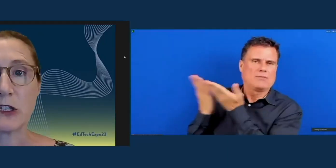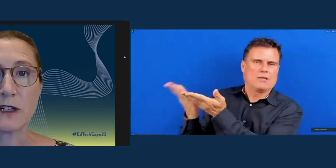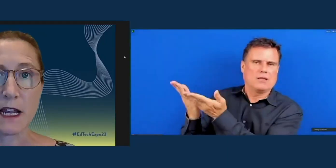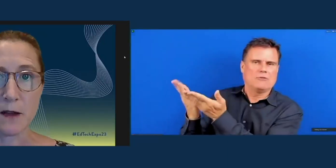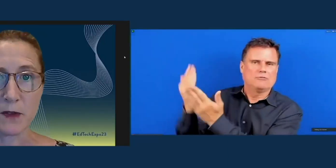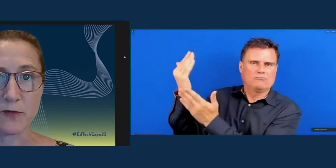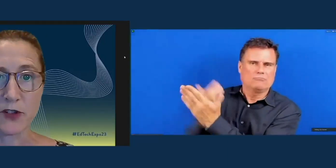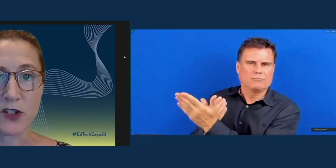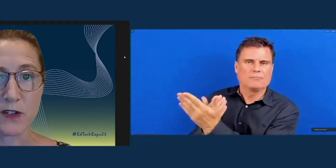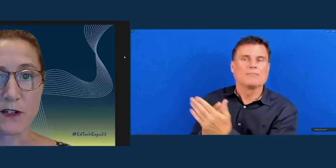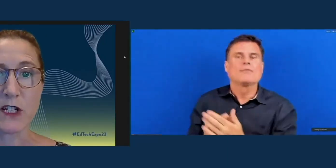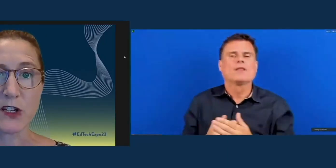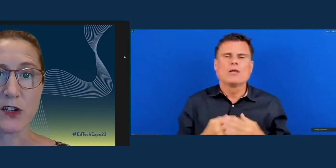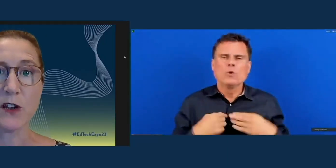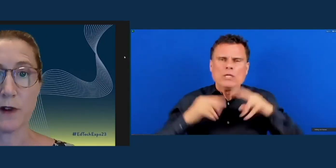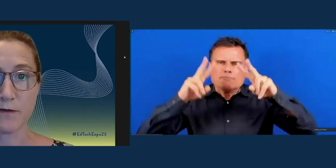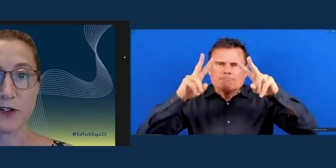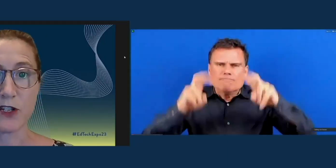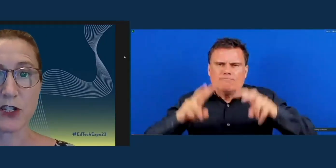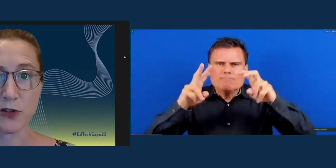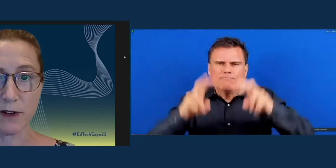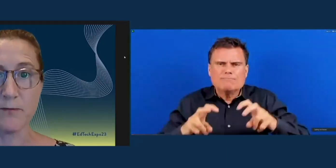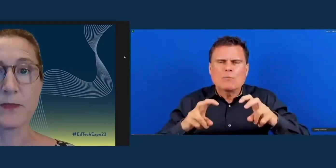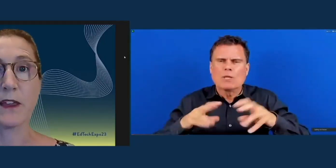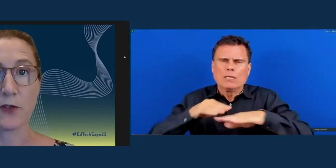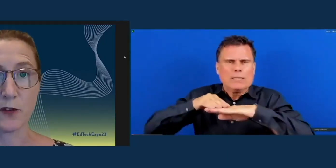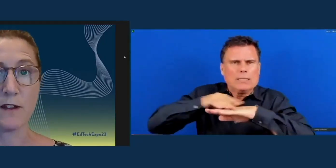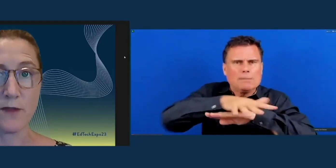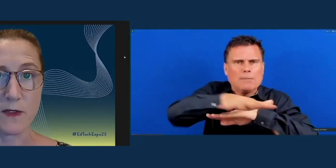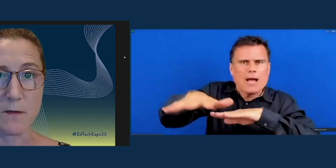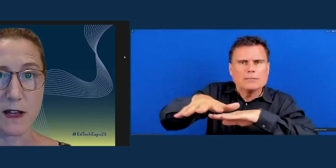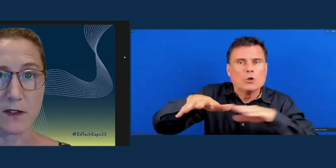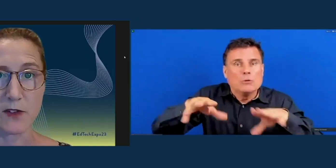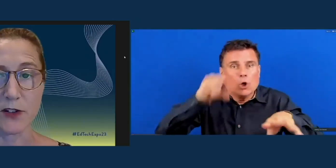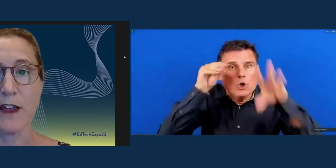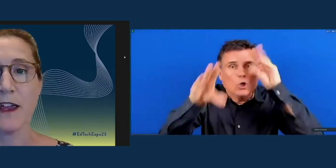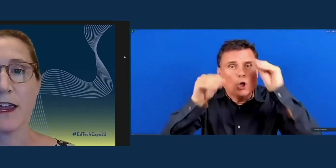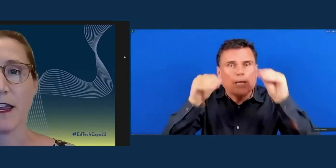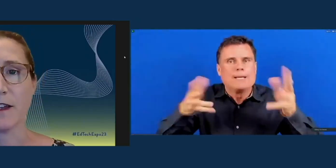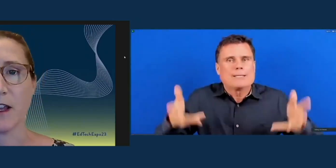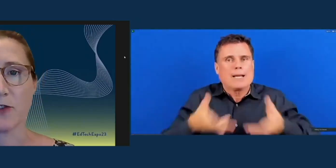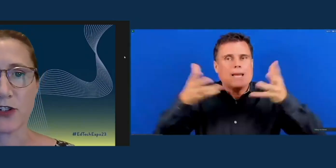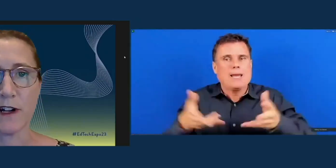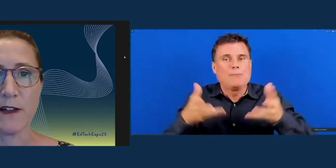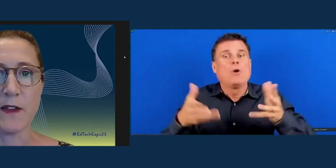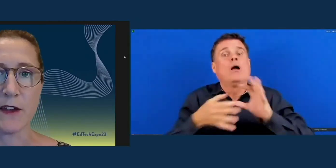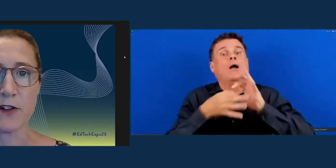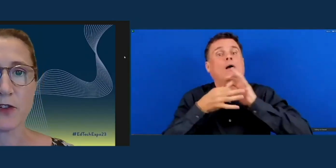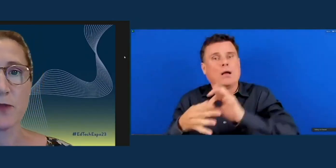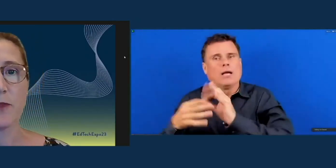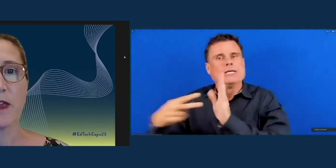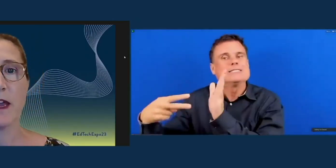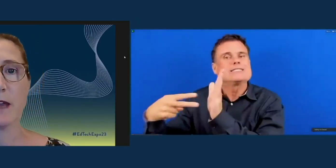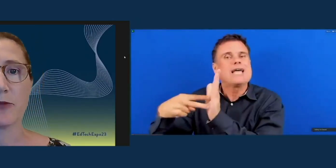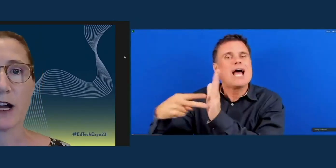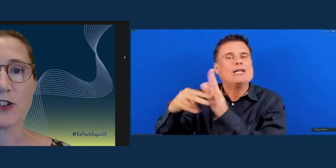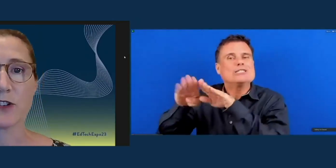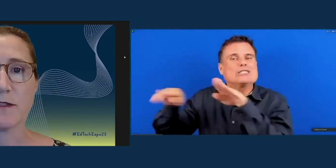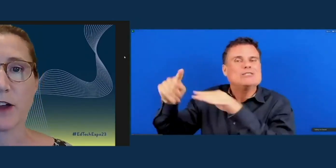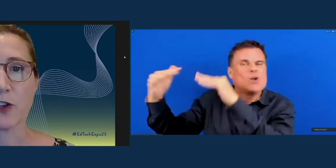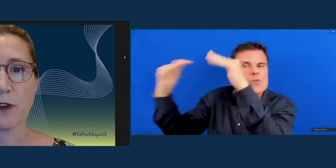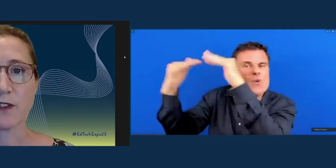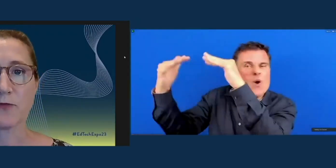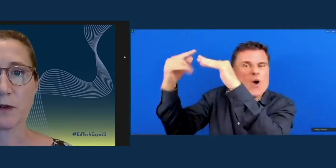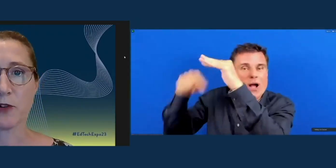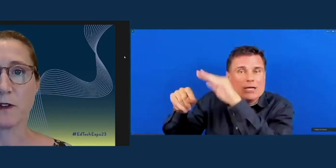literacy learning games for Syrian refugee children, including Feed the Monster and Intura and the Letters, and